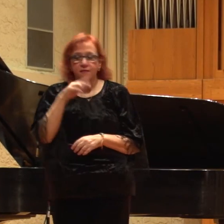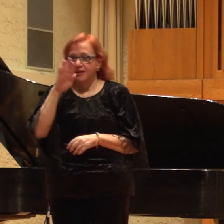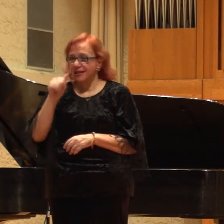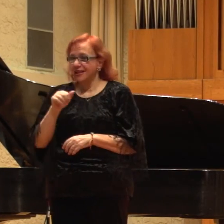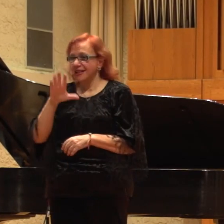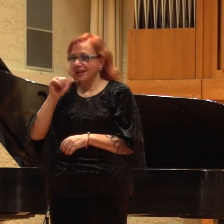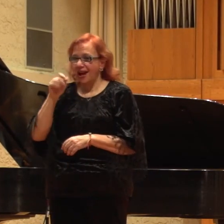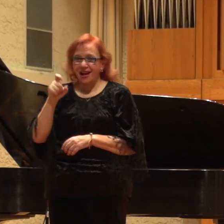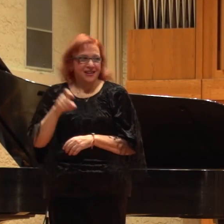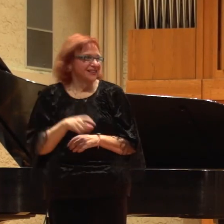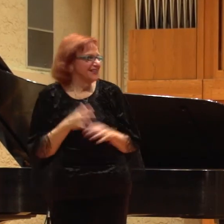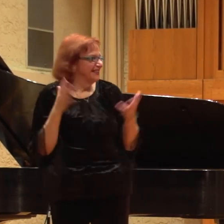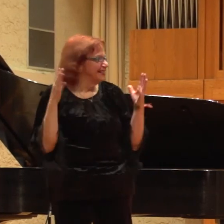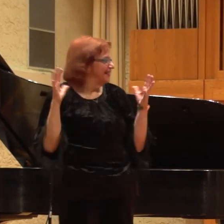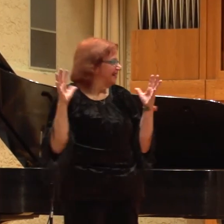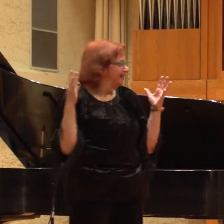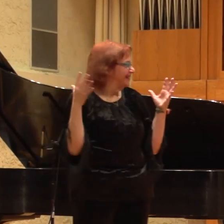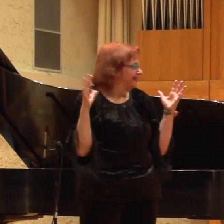Vanessa Cox.